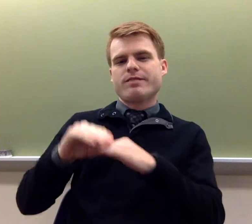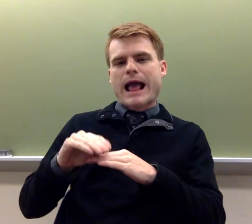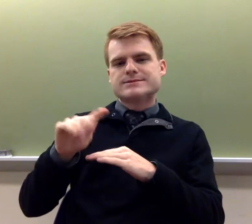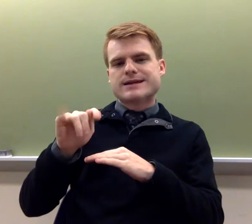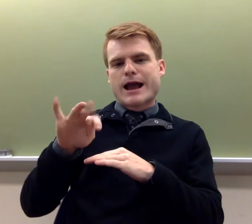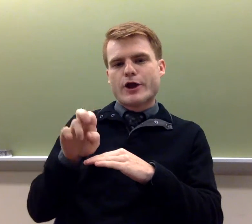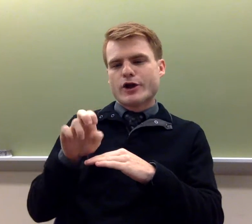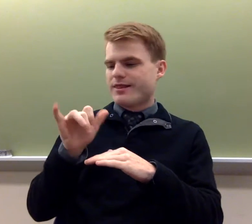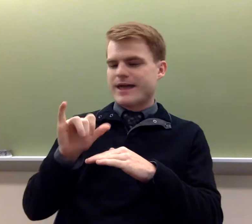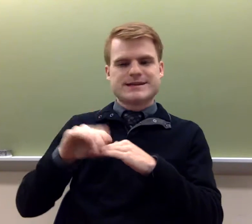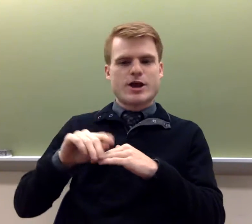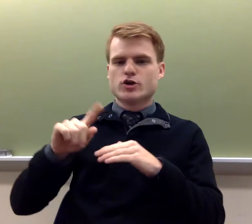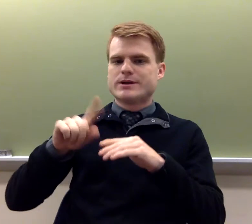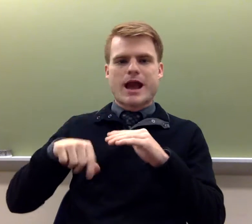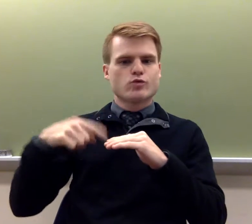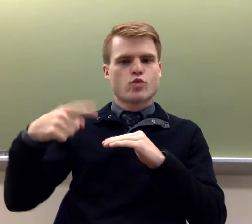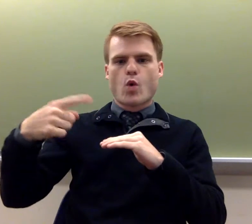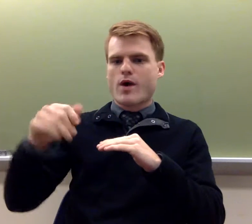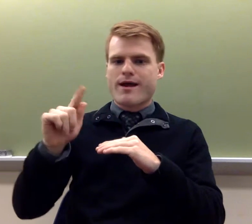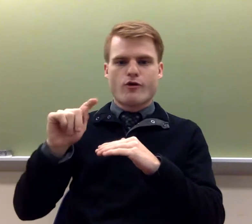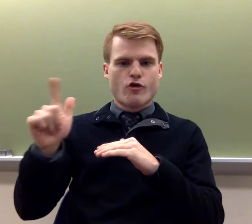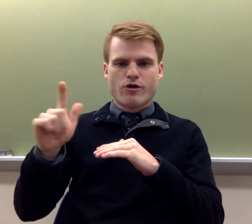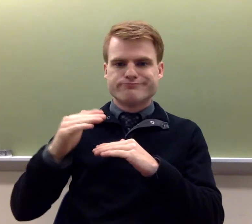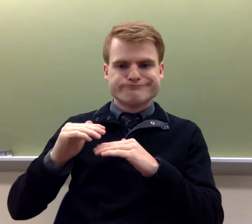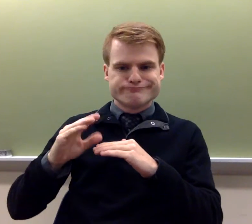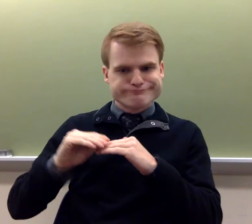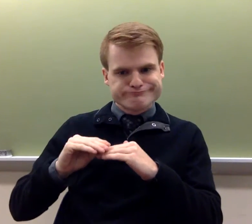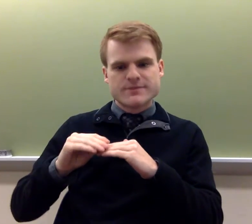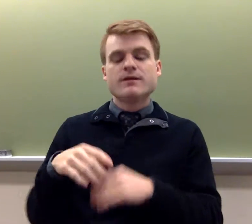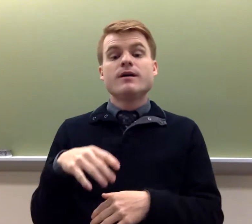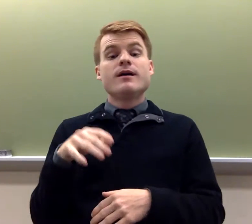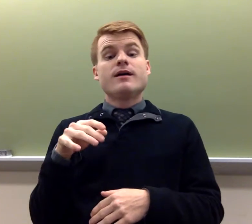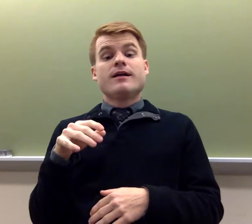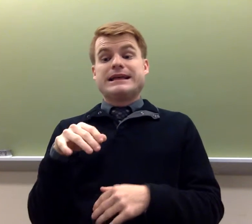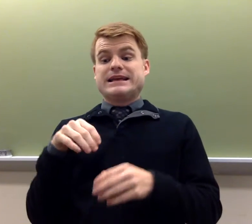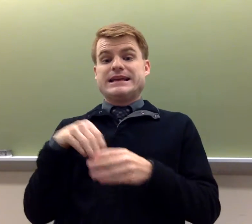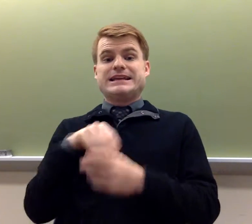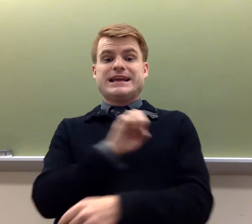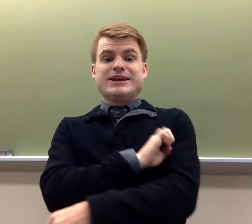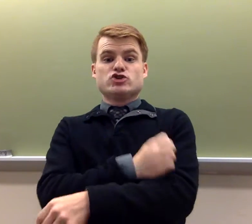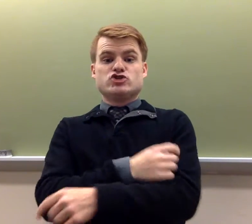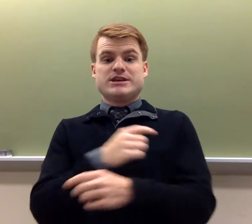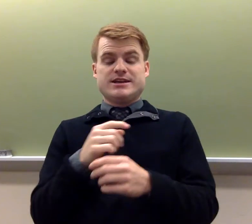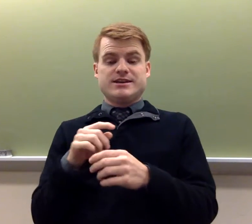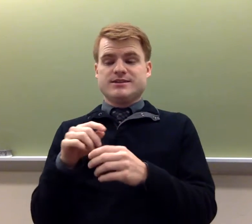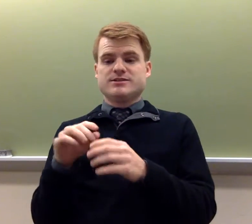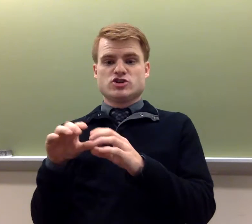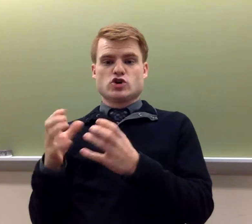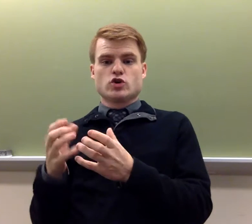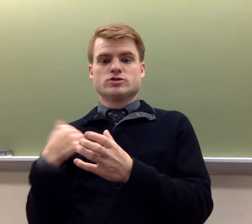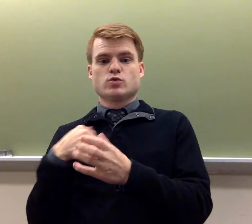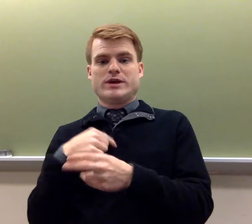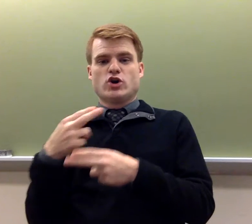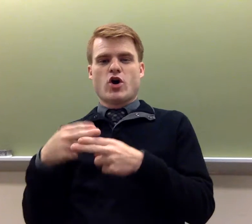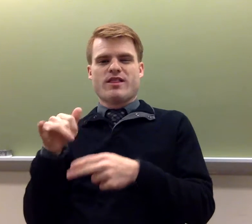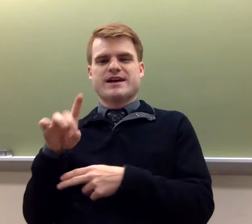all. That would be called, in energy circles, a delta cell. Another term for that would be a